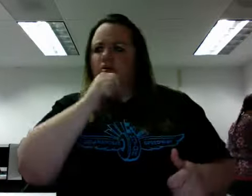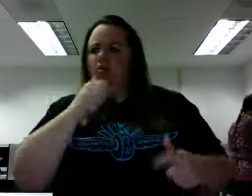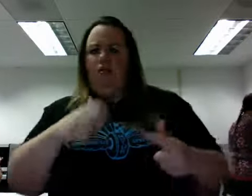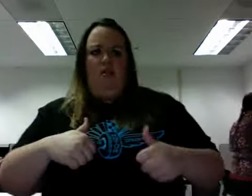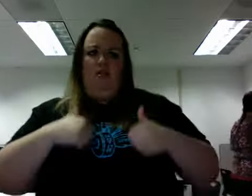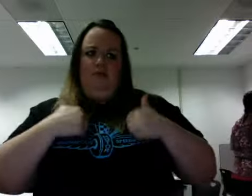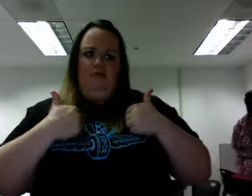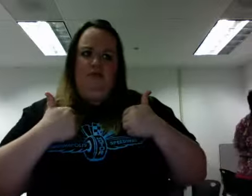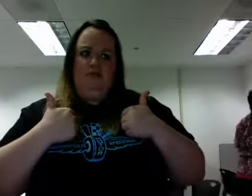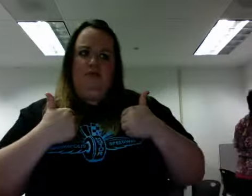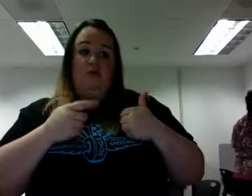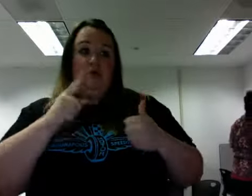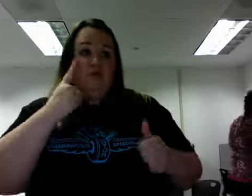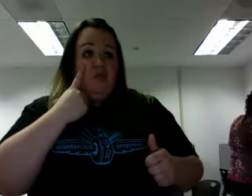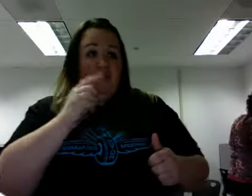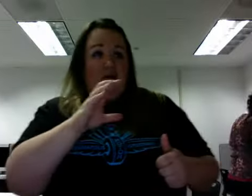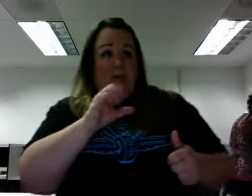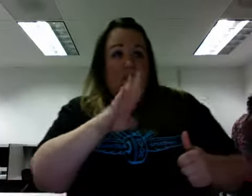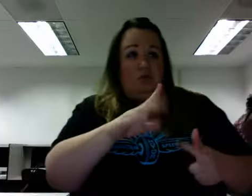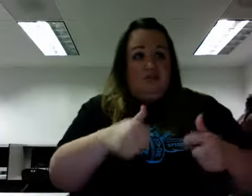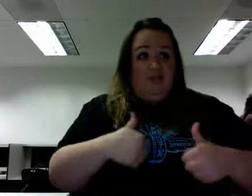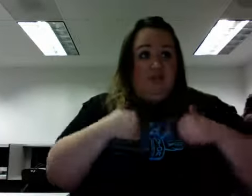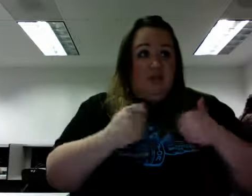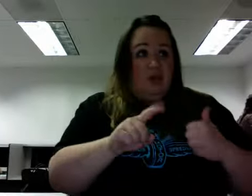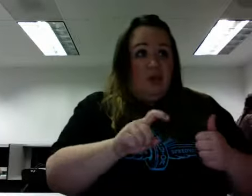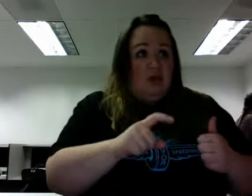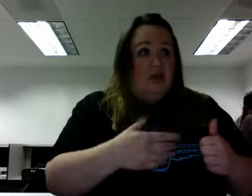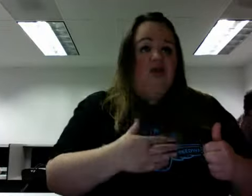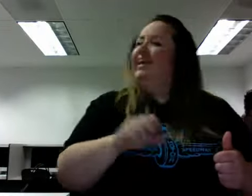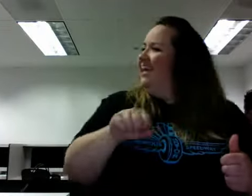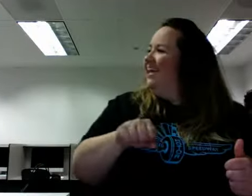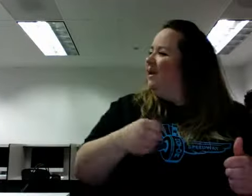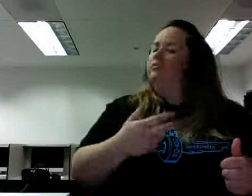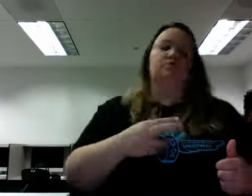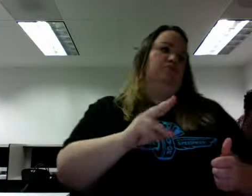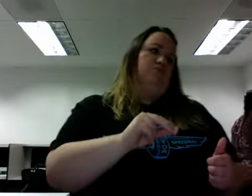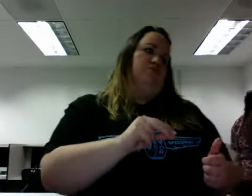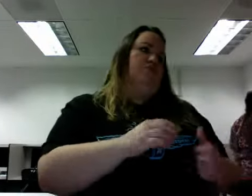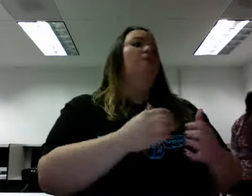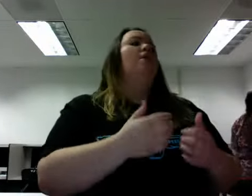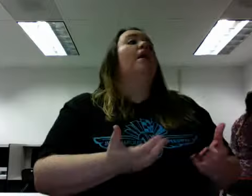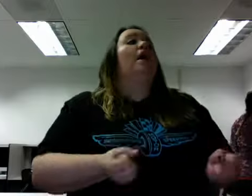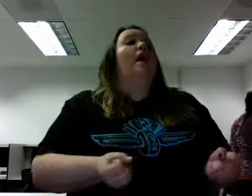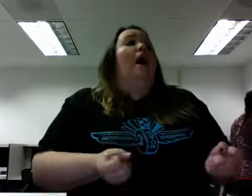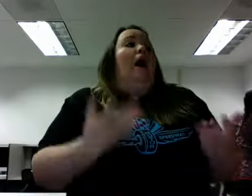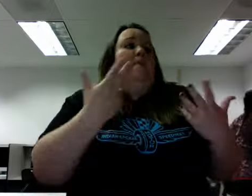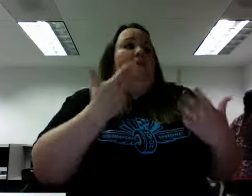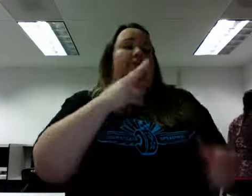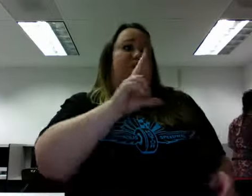You think compact bone's living? No? How many say no? 1, 2, 3. How many say yes, it's